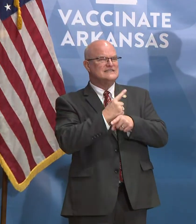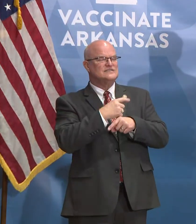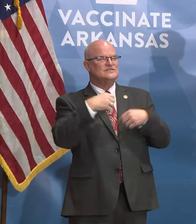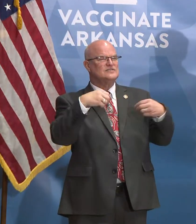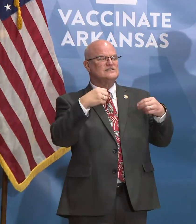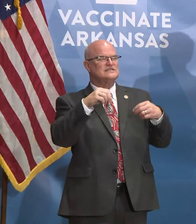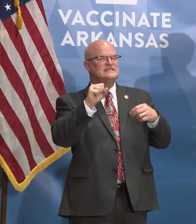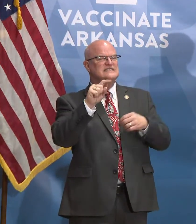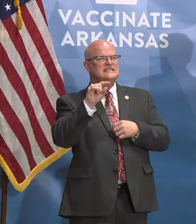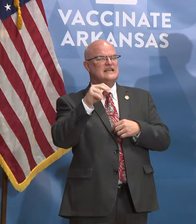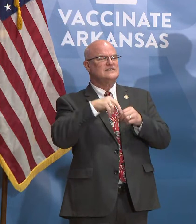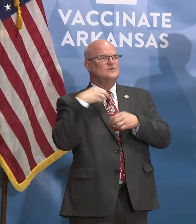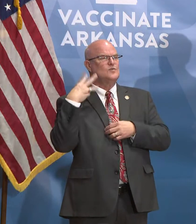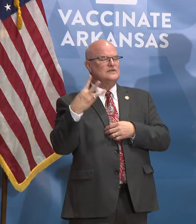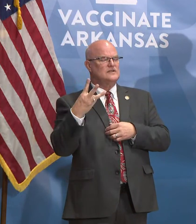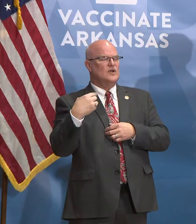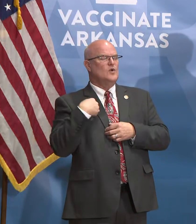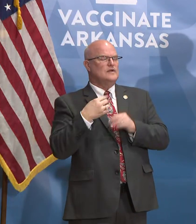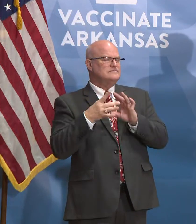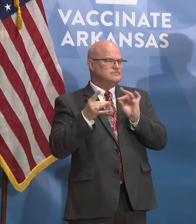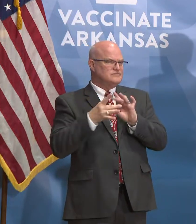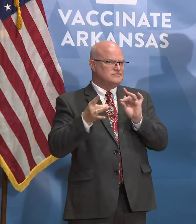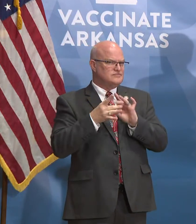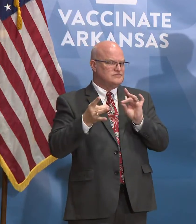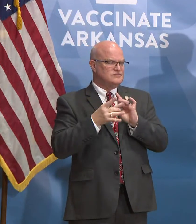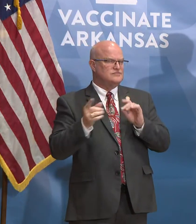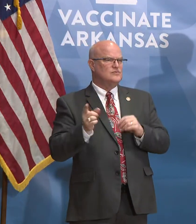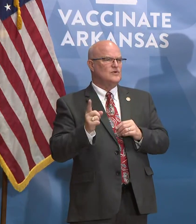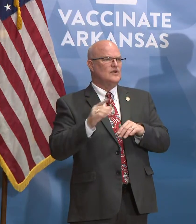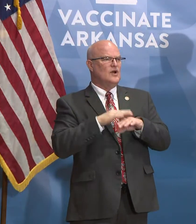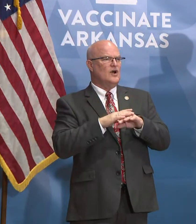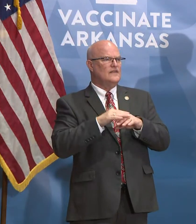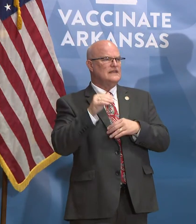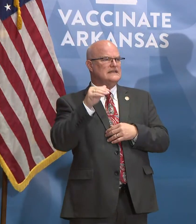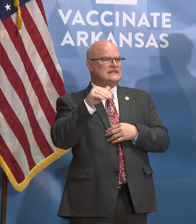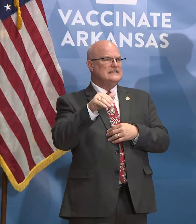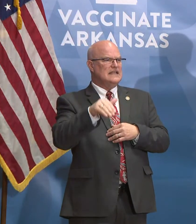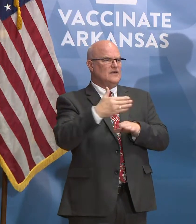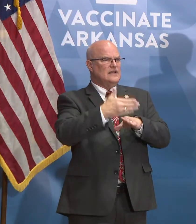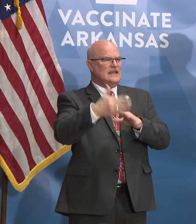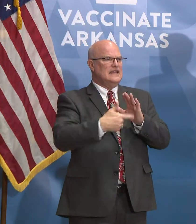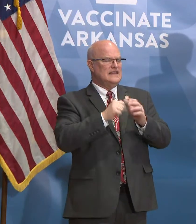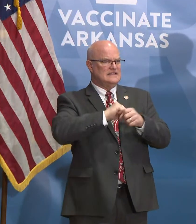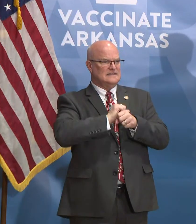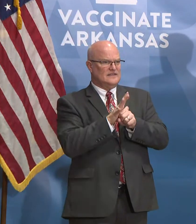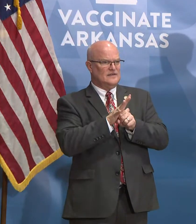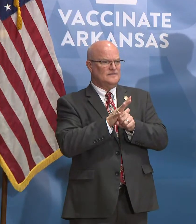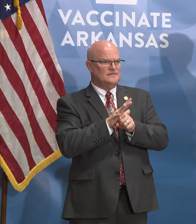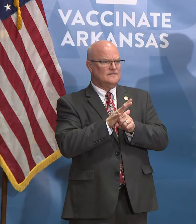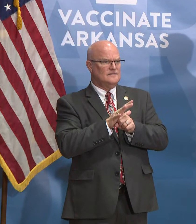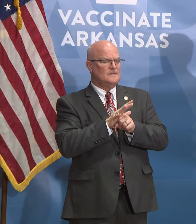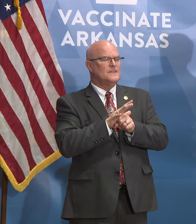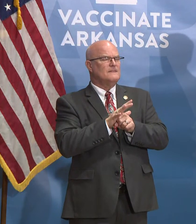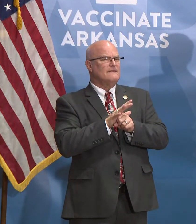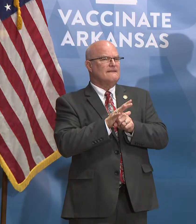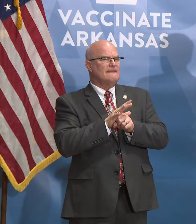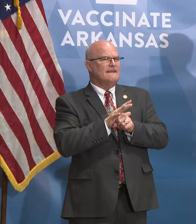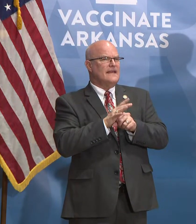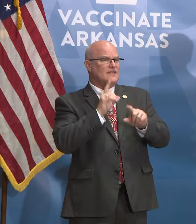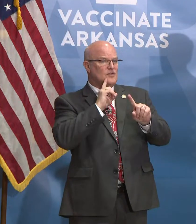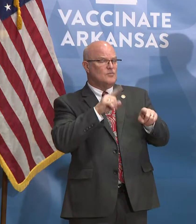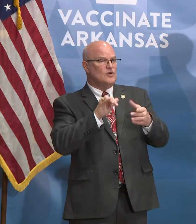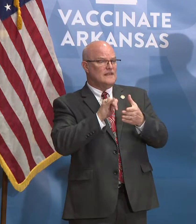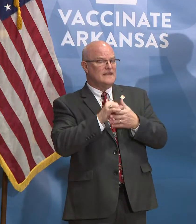Washington, we've been reporting a lot that we're on the downward end of this virus. Our sister station is reporting that